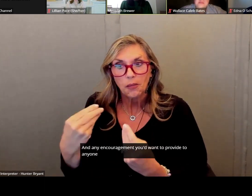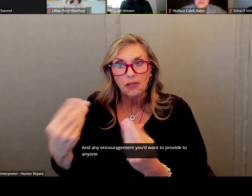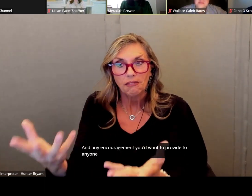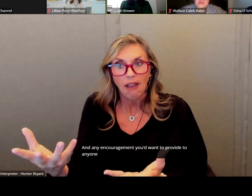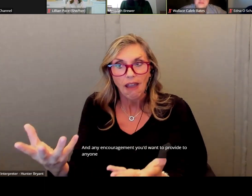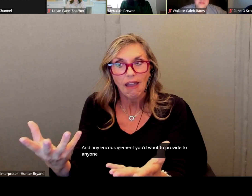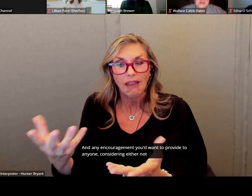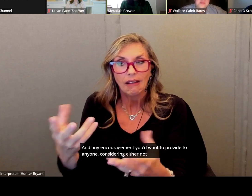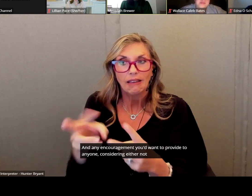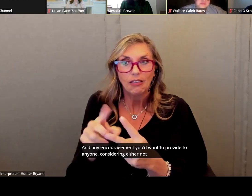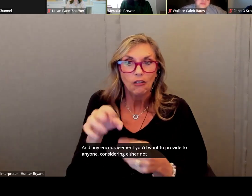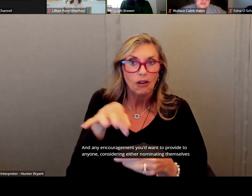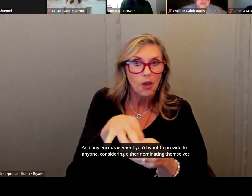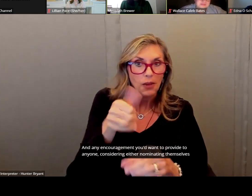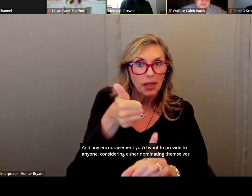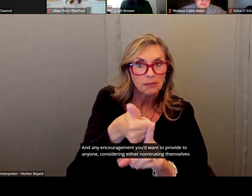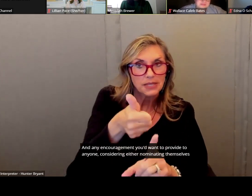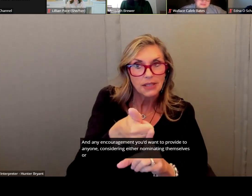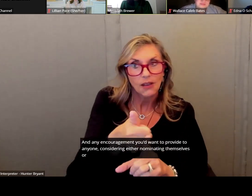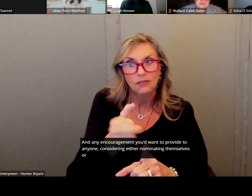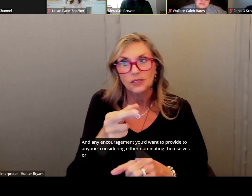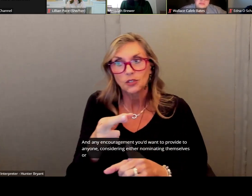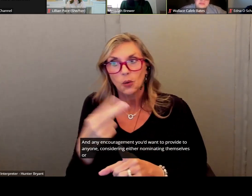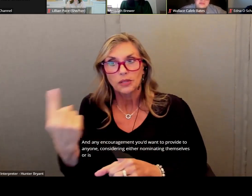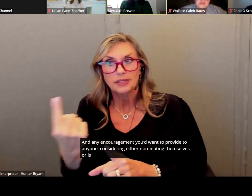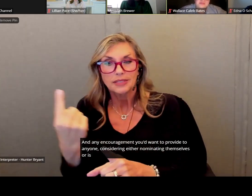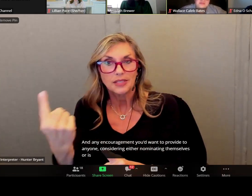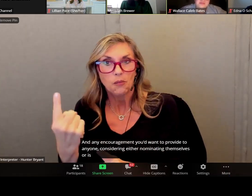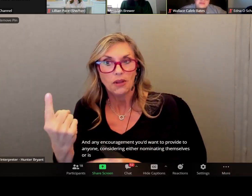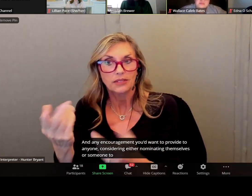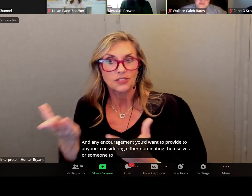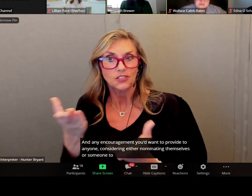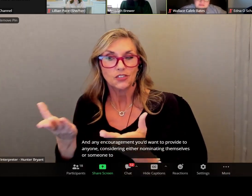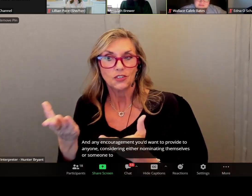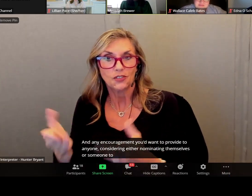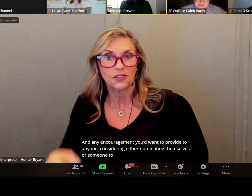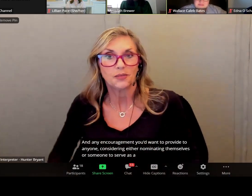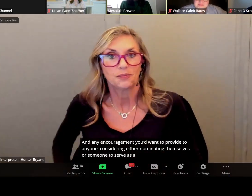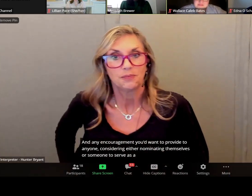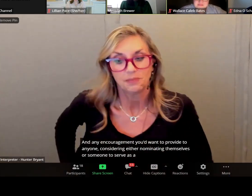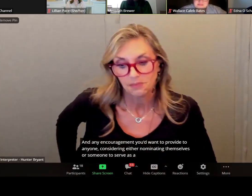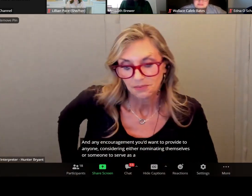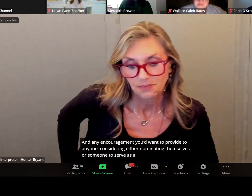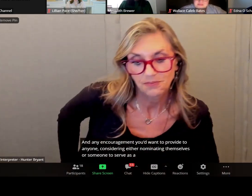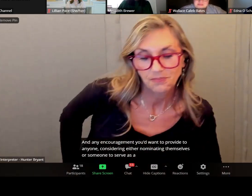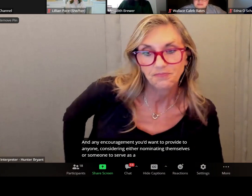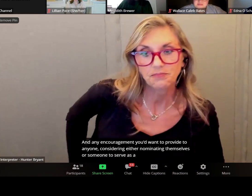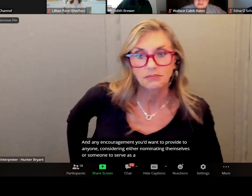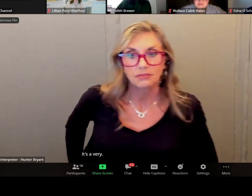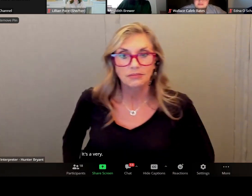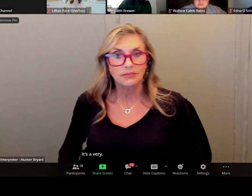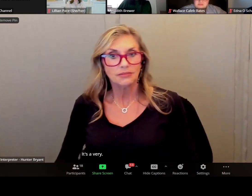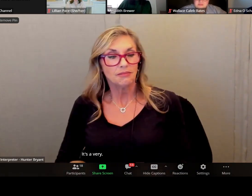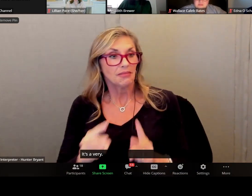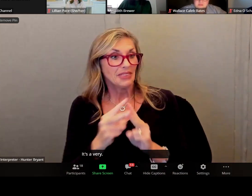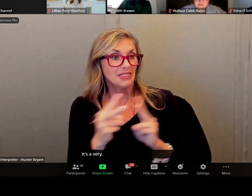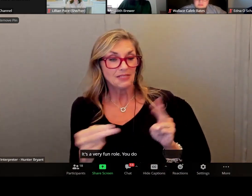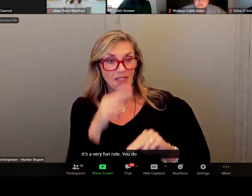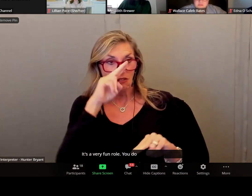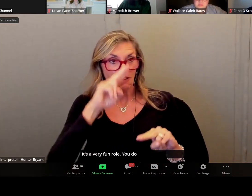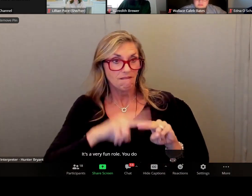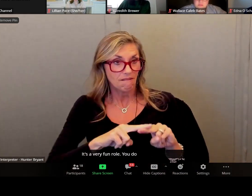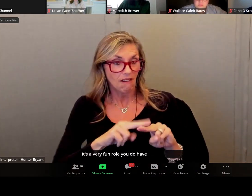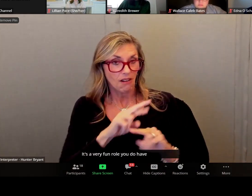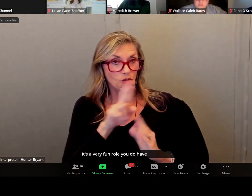nominating themselves or someone to serve as chair? It's a very fun role. You do have a